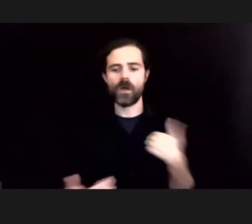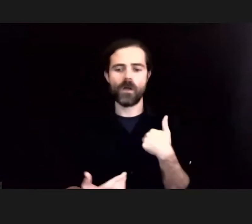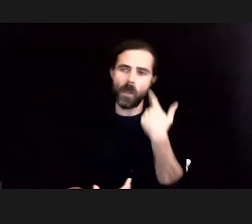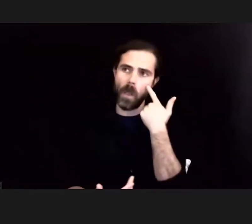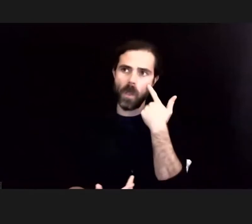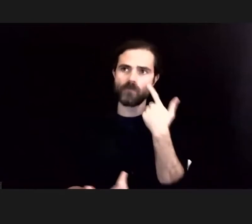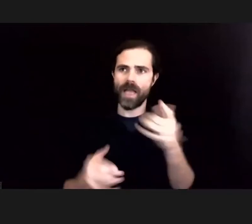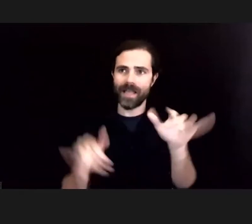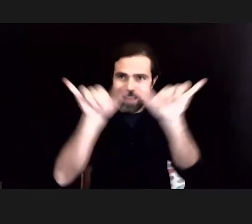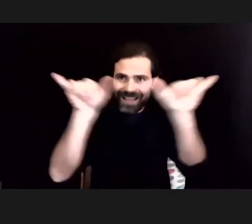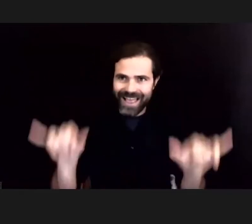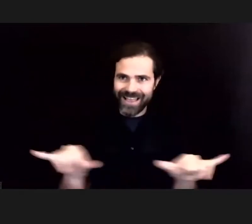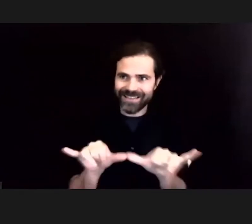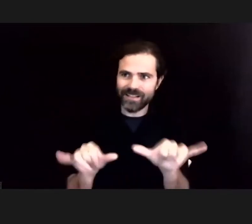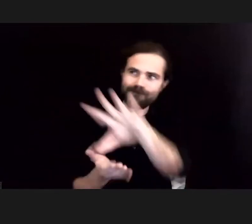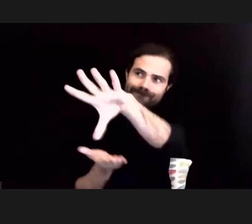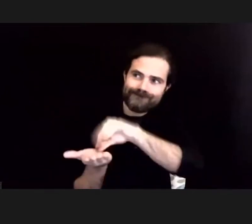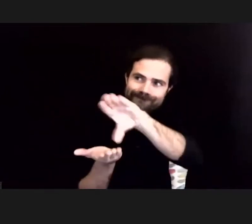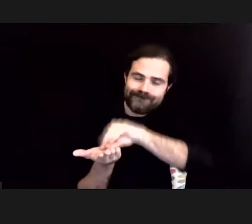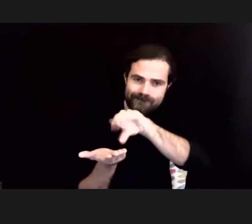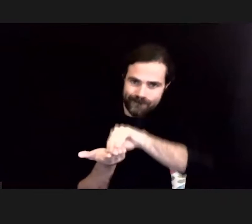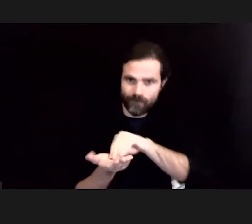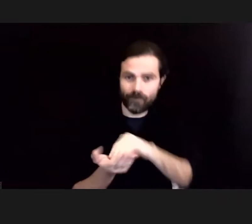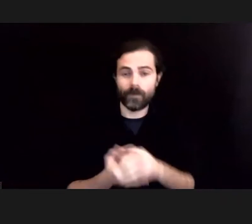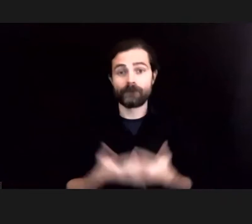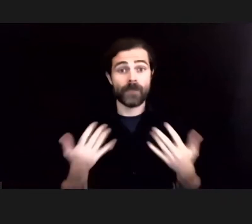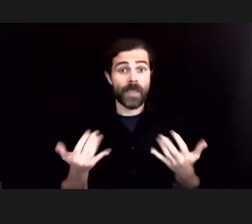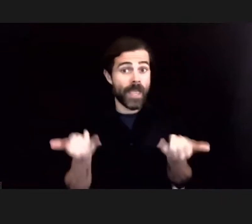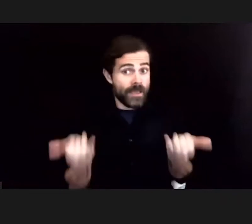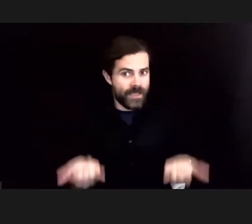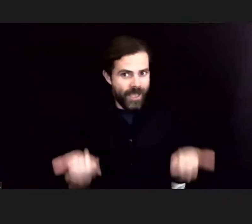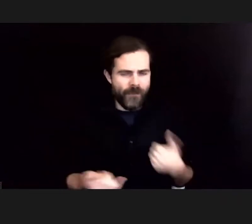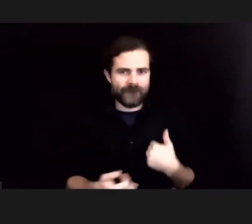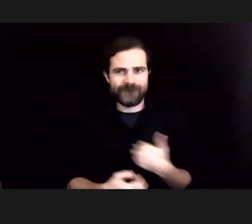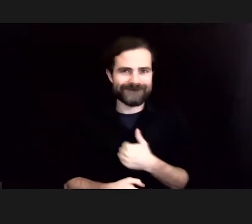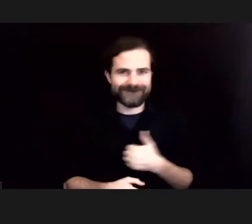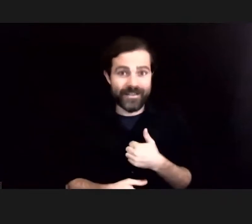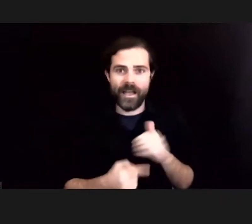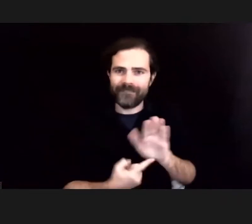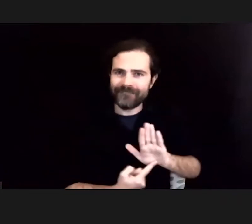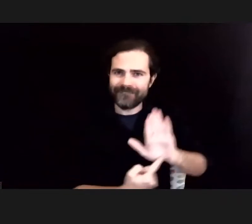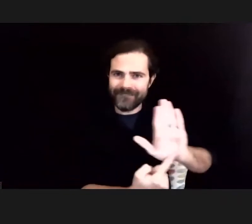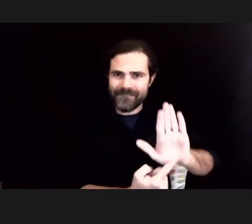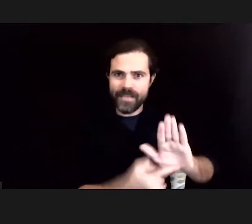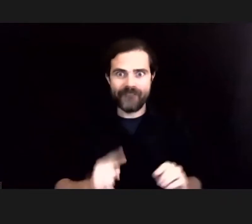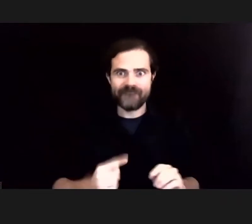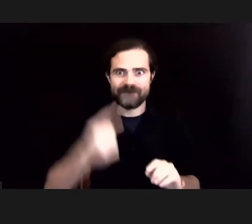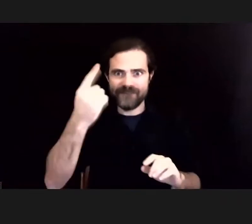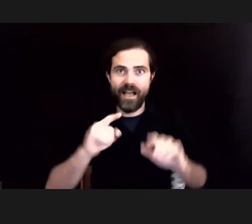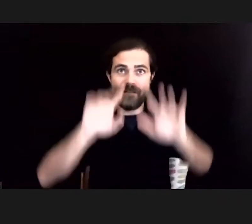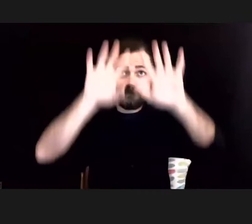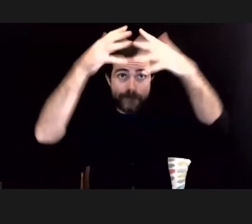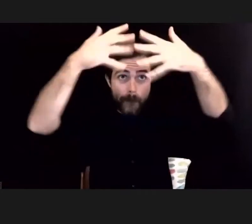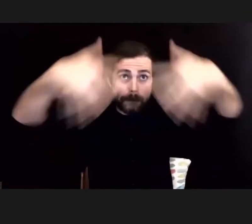maturity. And now I have the pleasure to show you the first complete version of the Accessibilitech map of accessible